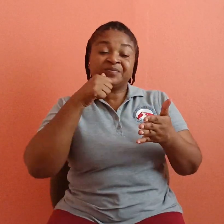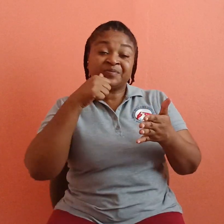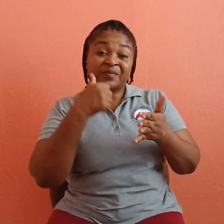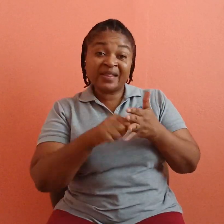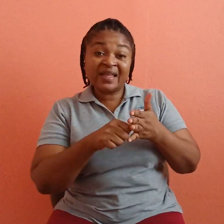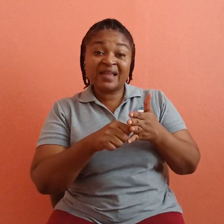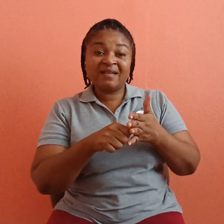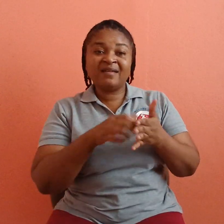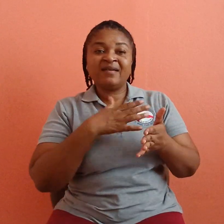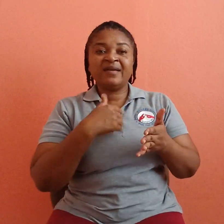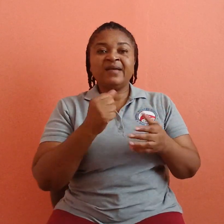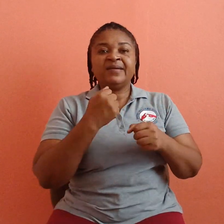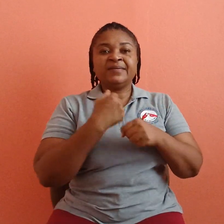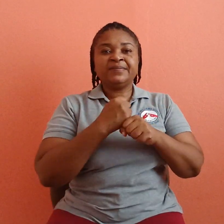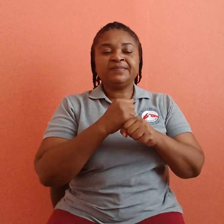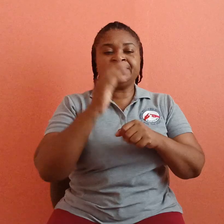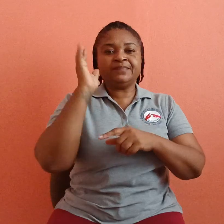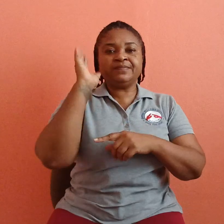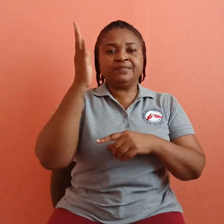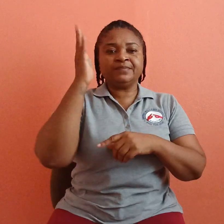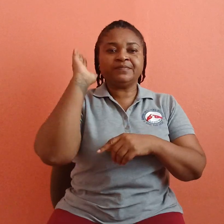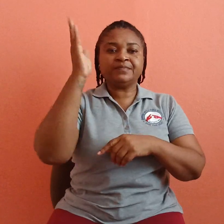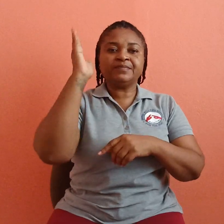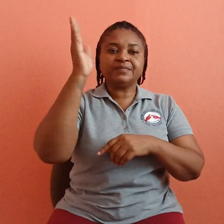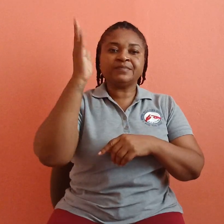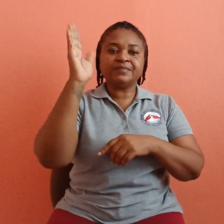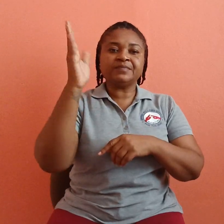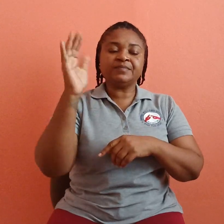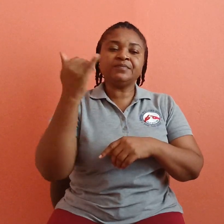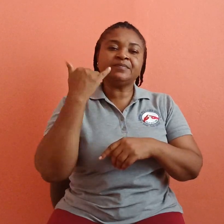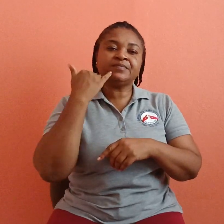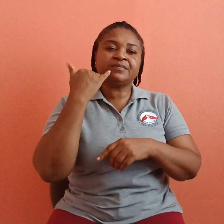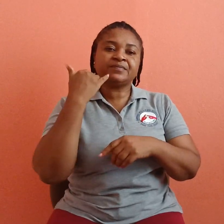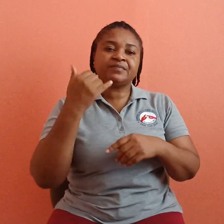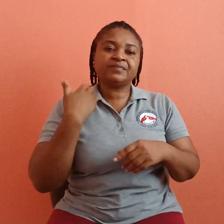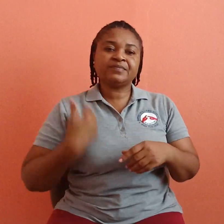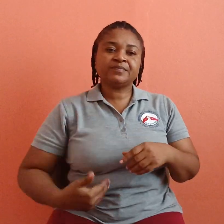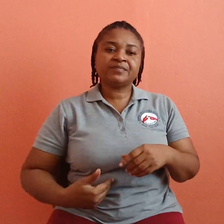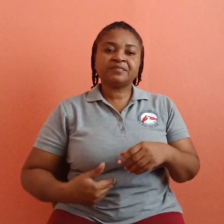and make presentations if I am asked to do that.